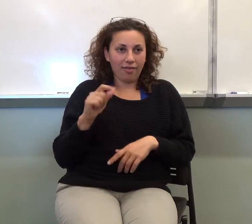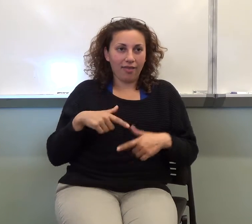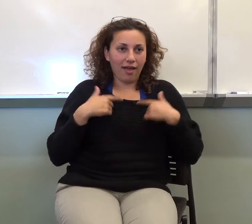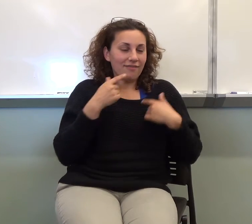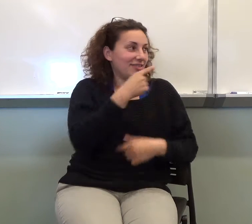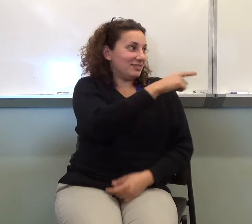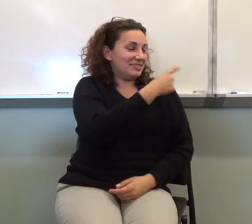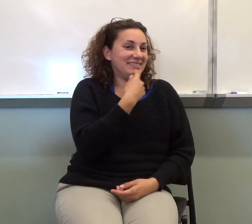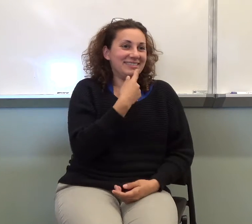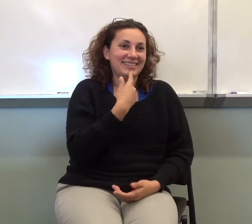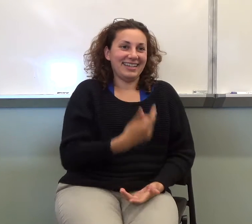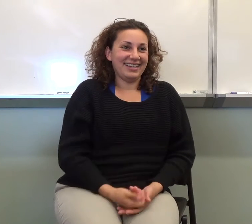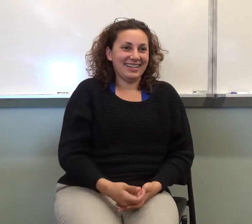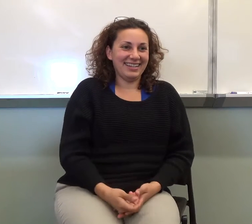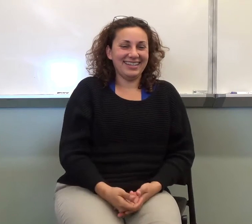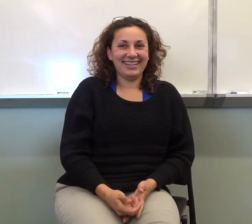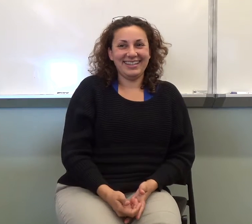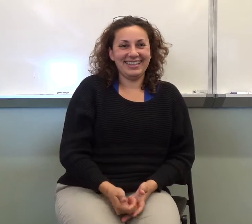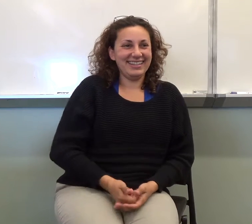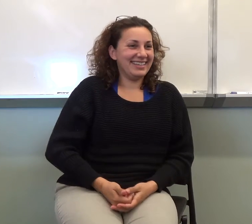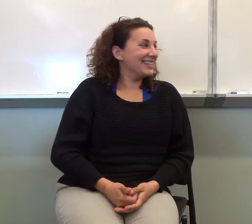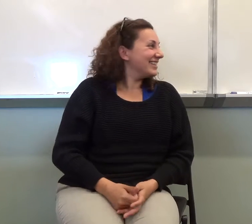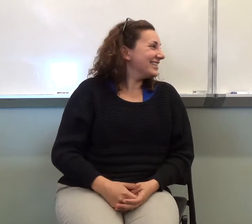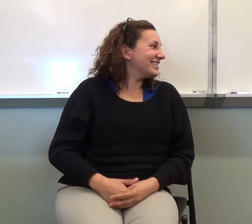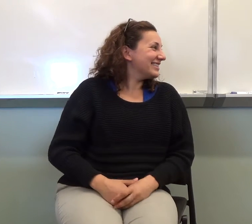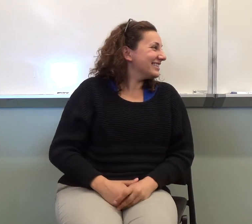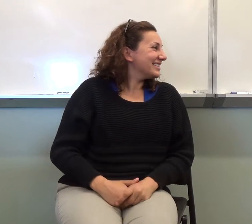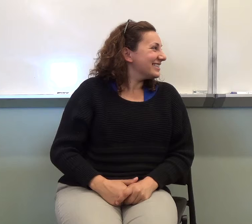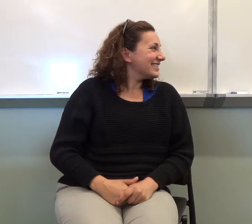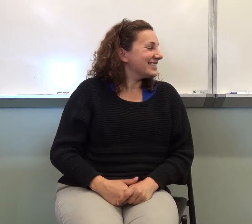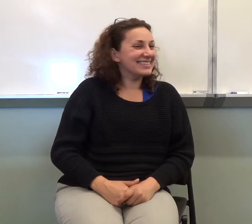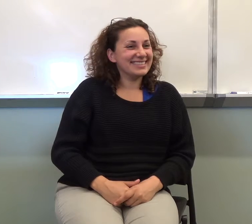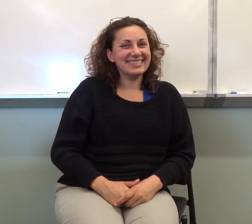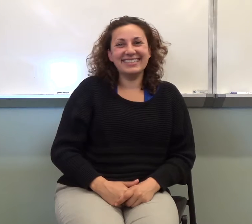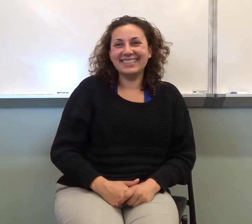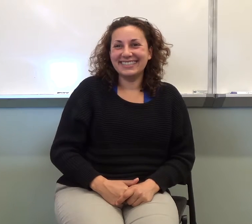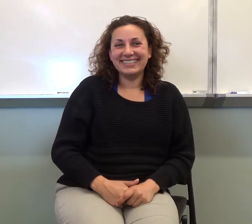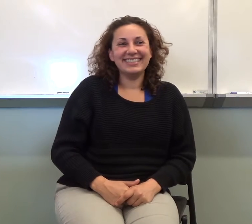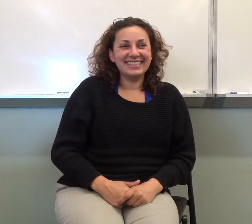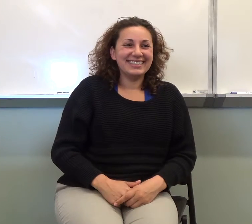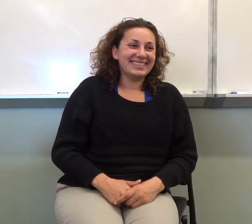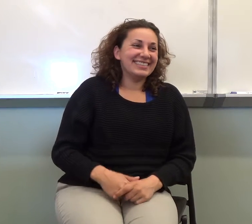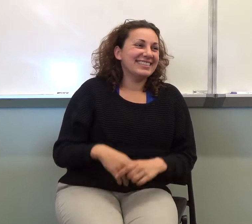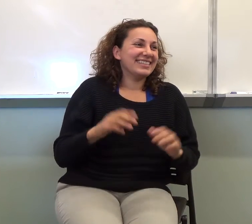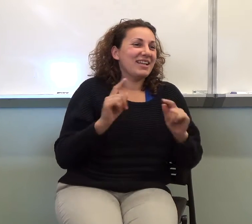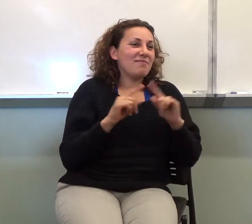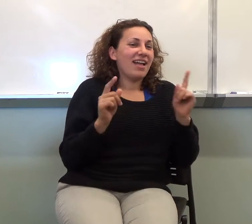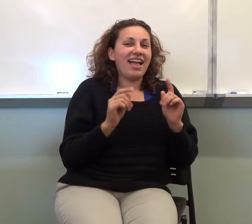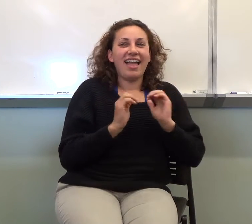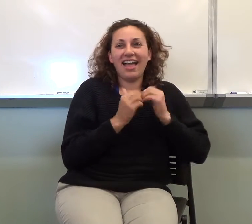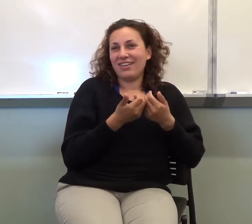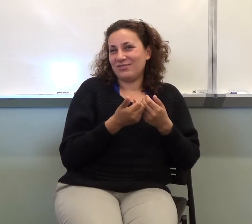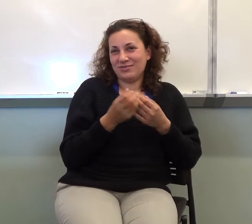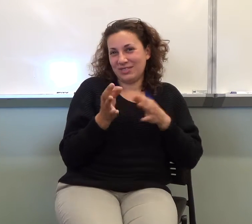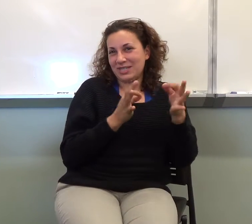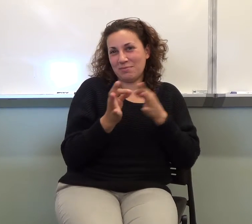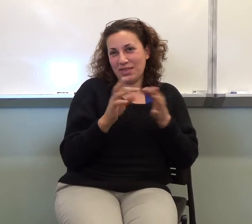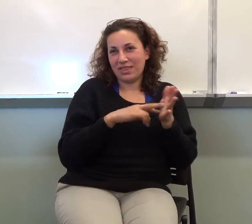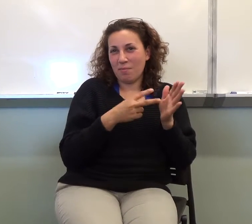All right. So the question is, how do we do the definition of probability now? Remember, it's